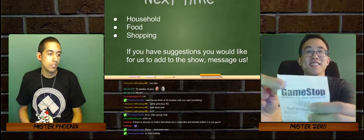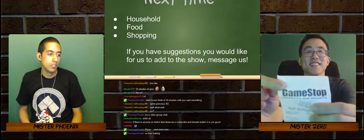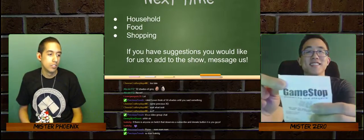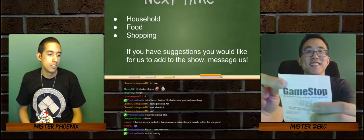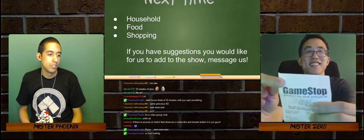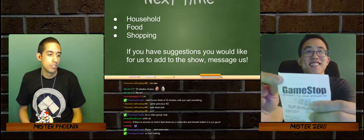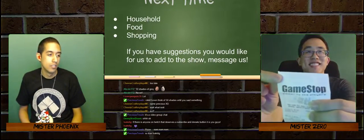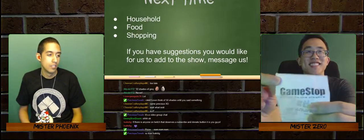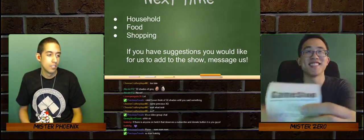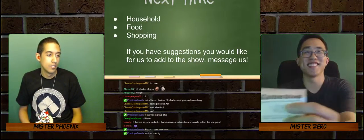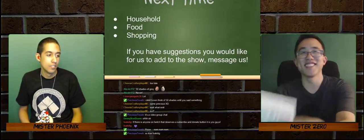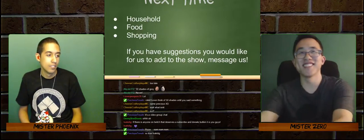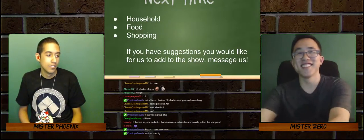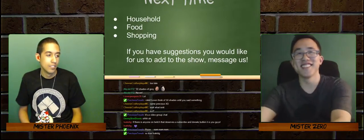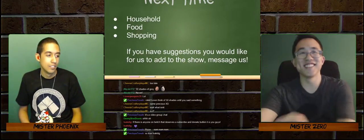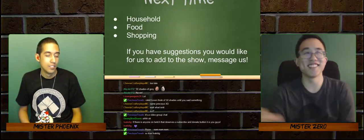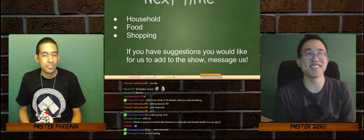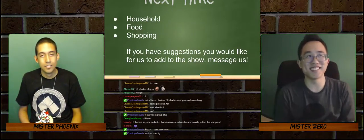didn't.